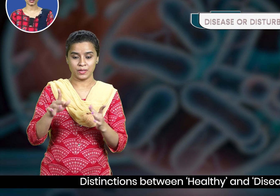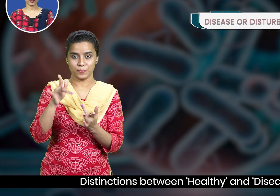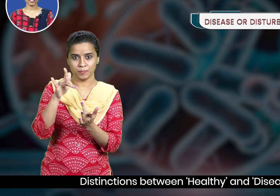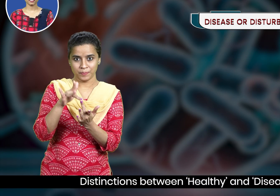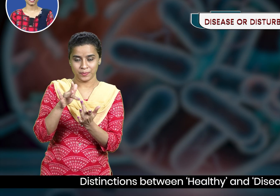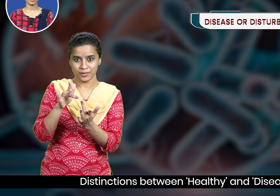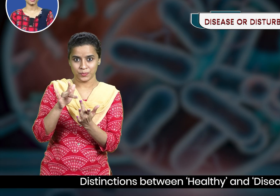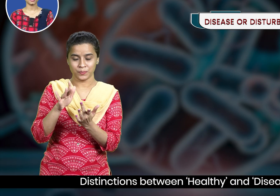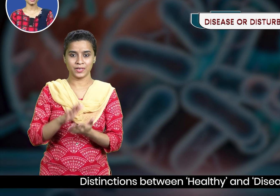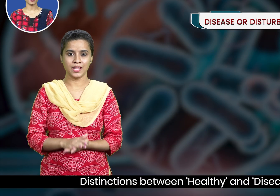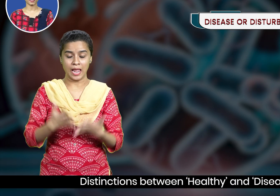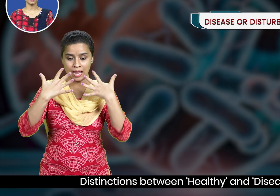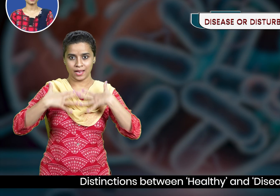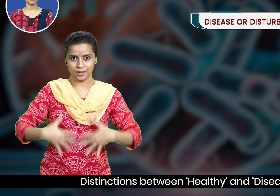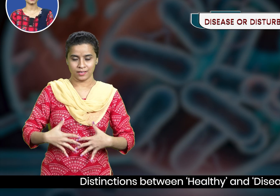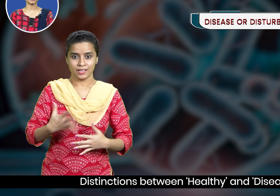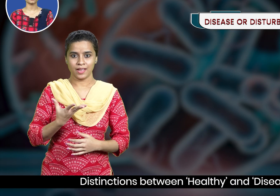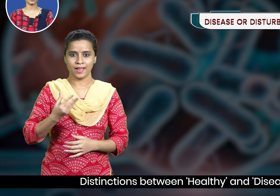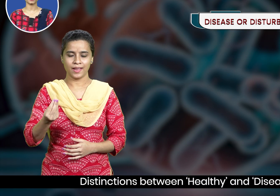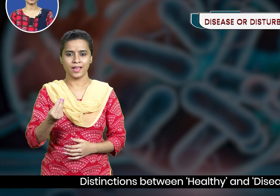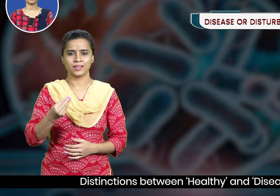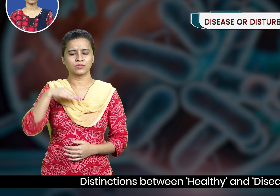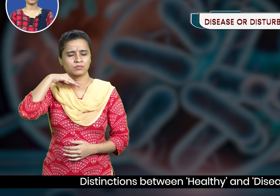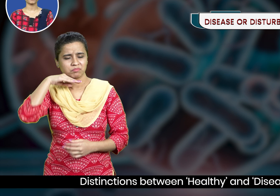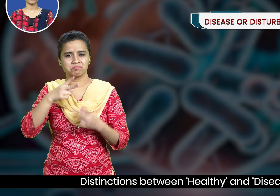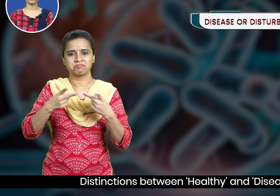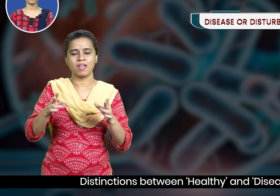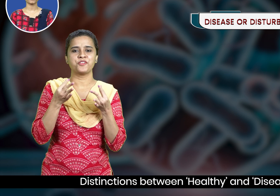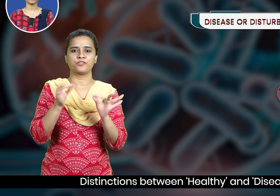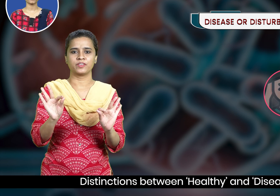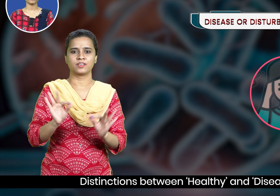Distinction between healthy and disease-free.